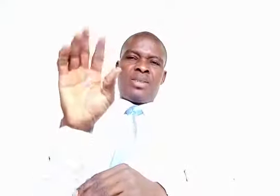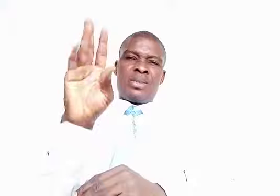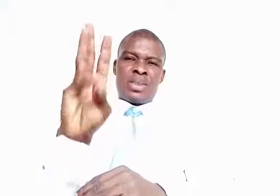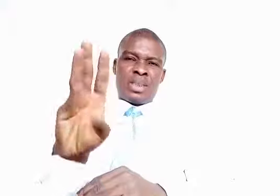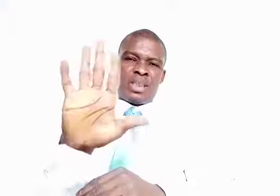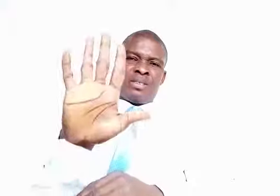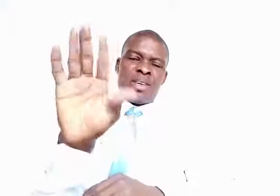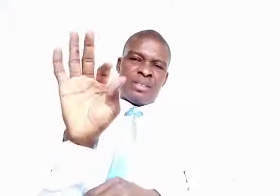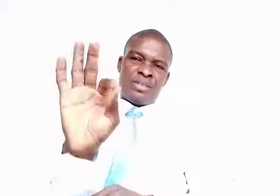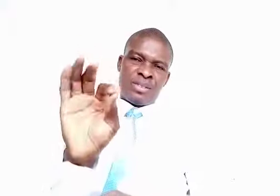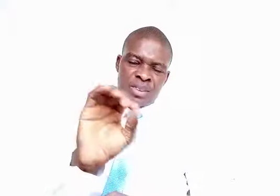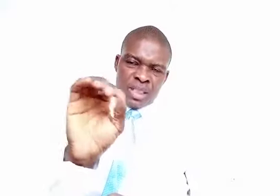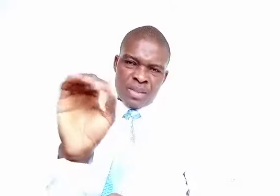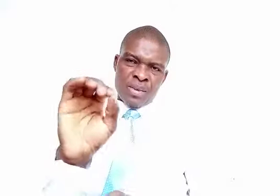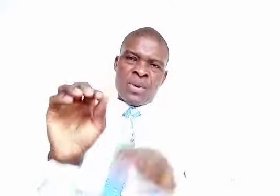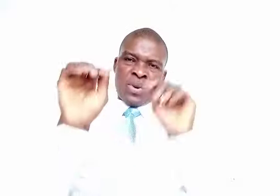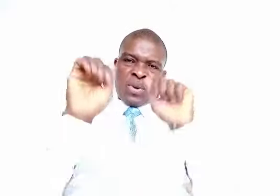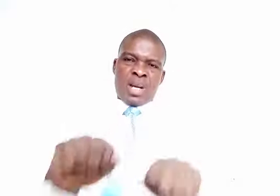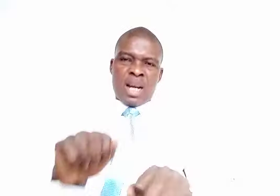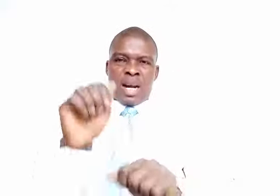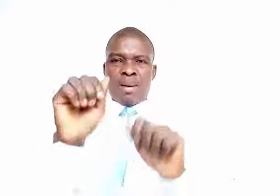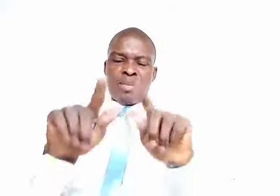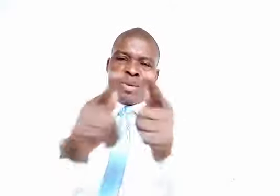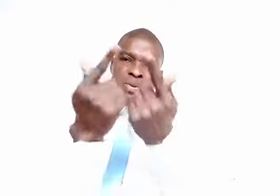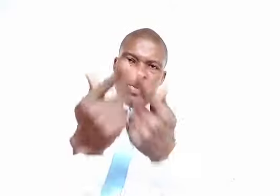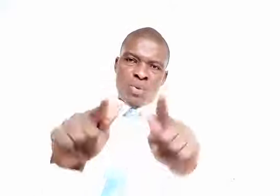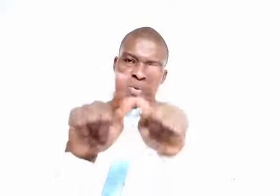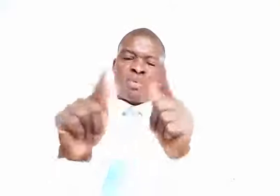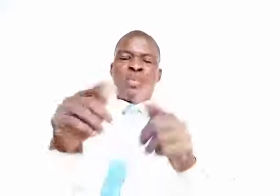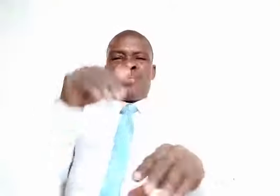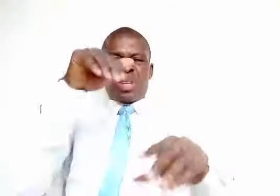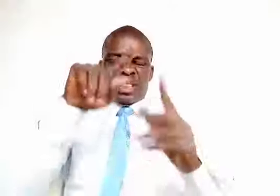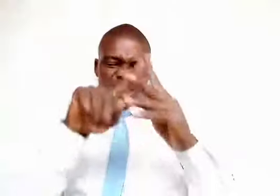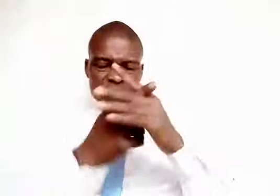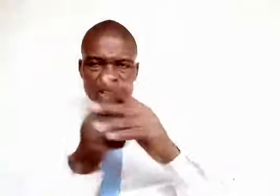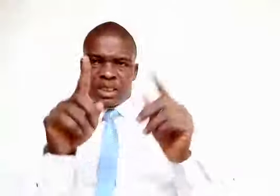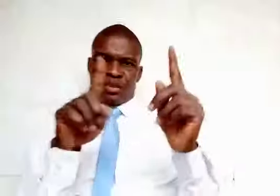6789 0650 can be grouped in threes, starting from the right as